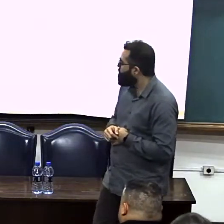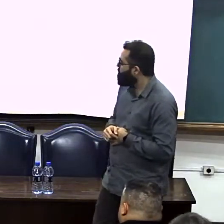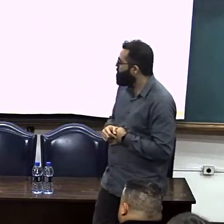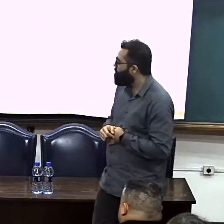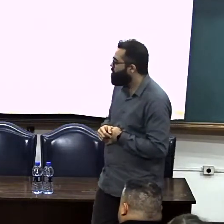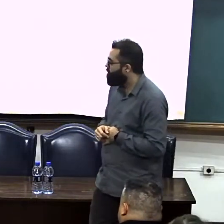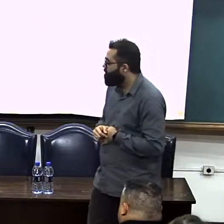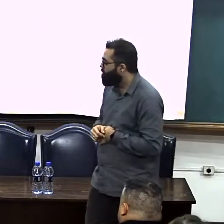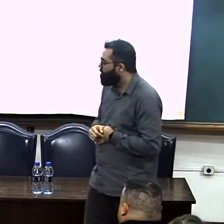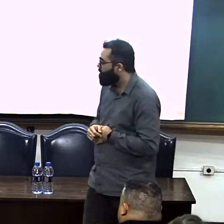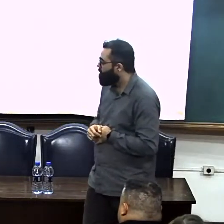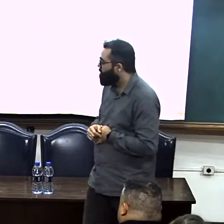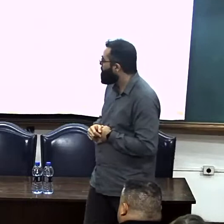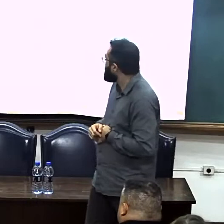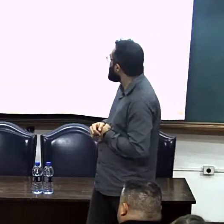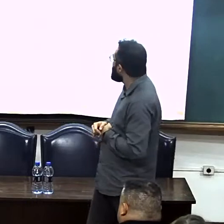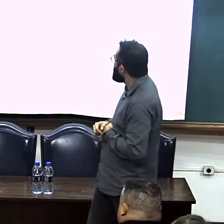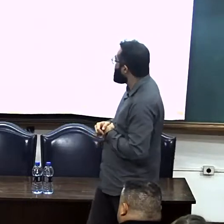It won't play.